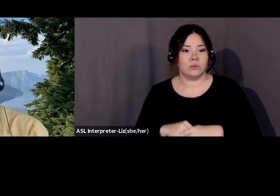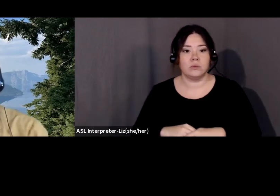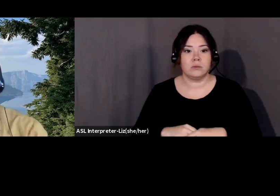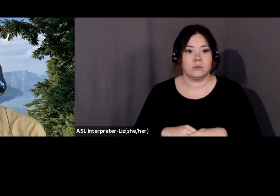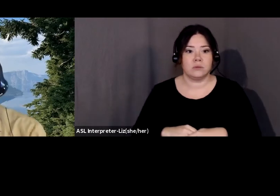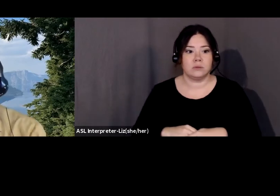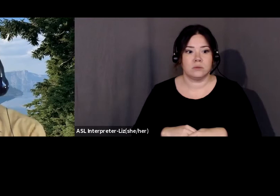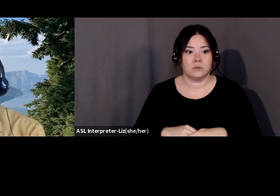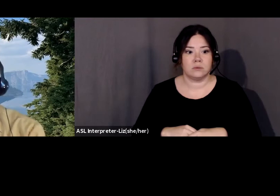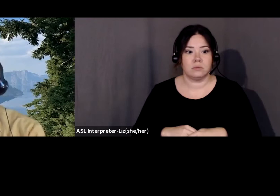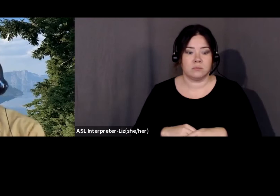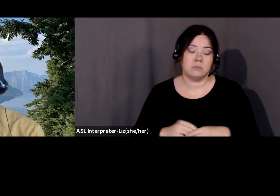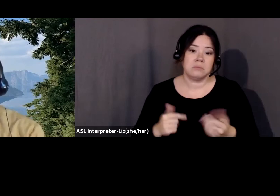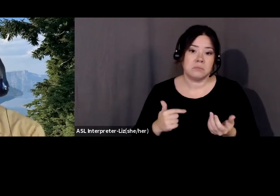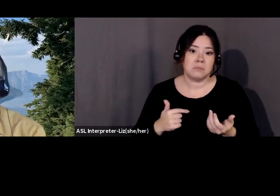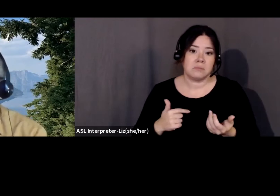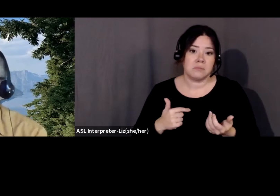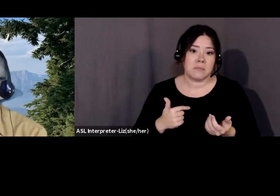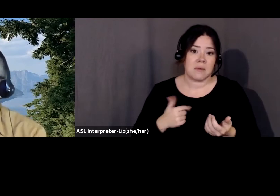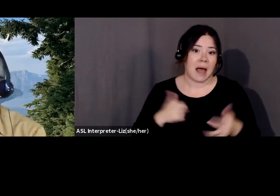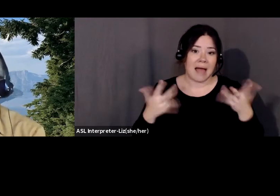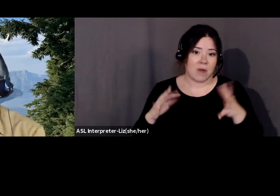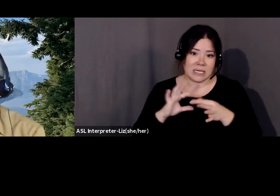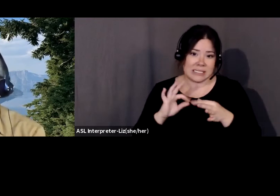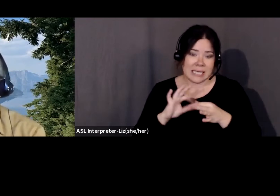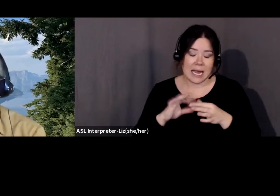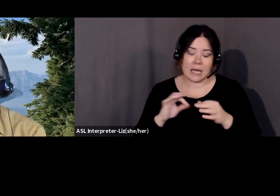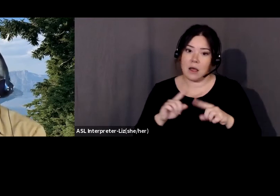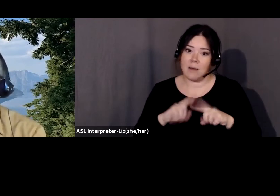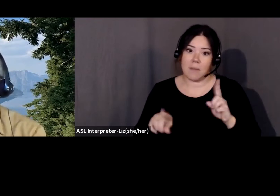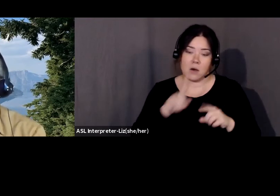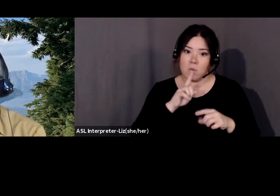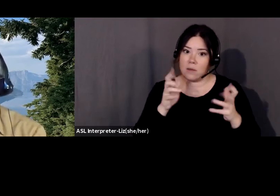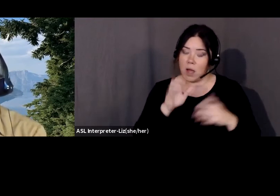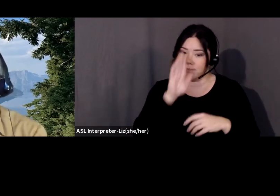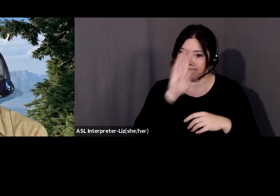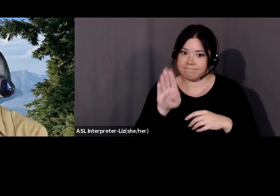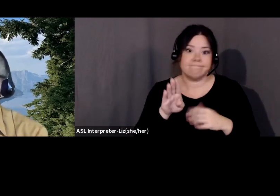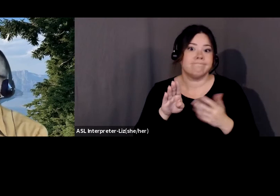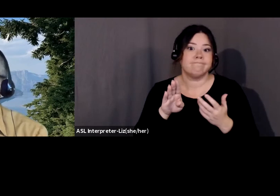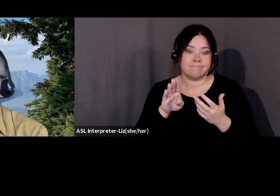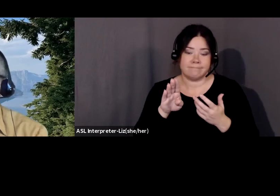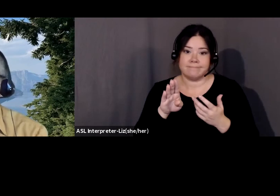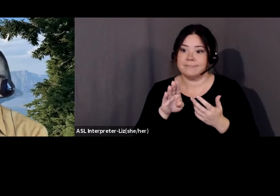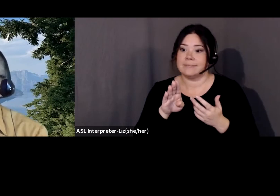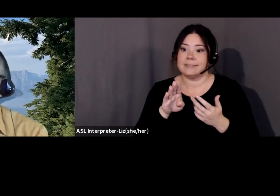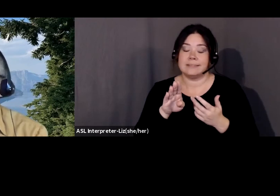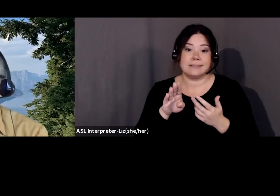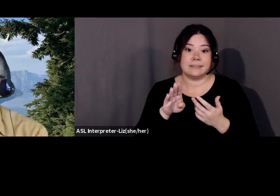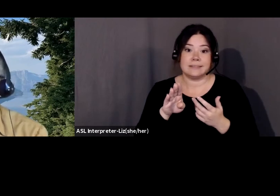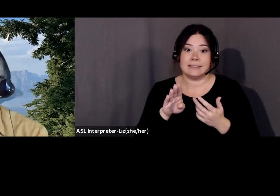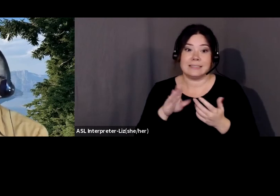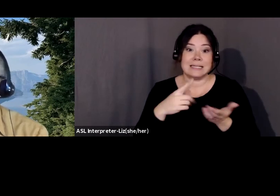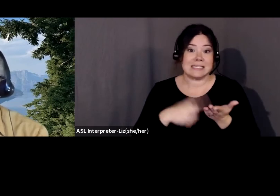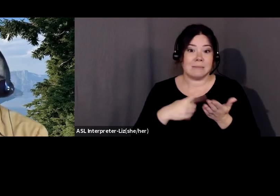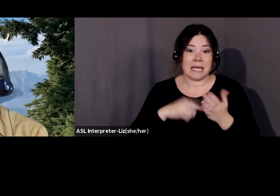I've just said this, but I cannot be more clear that one of the places the breakdown happens is